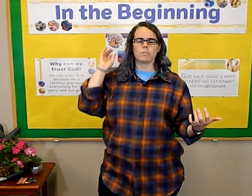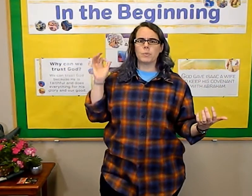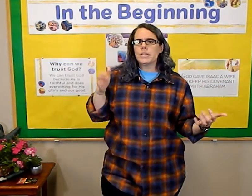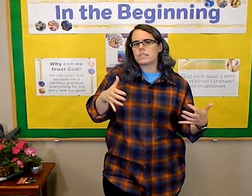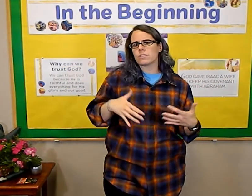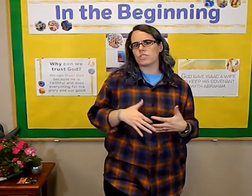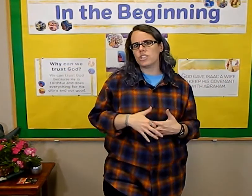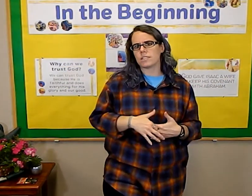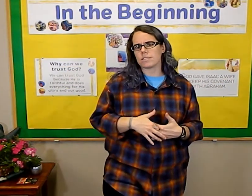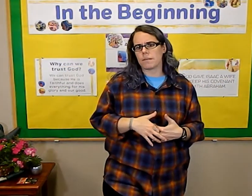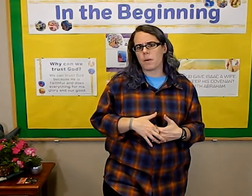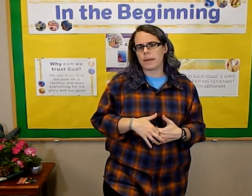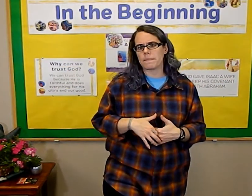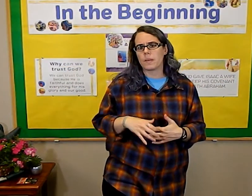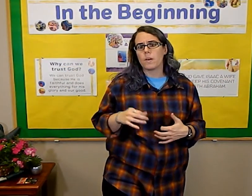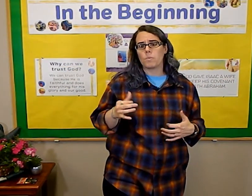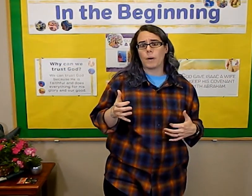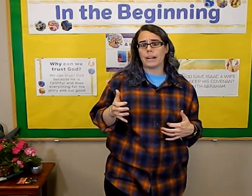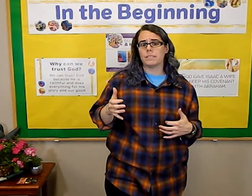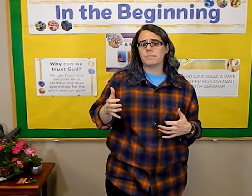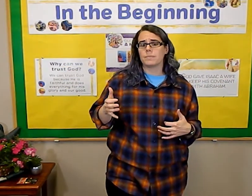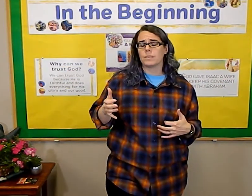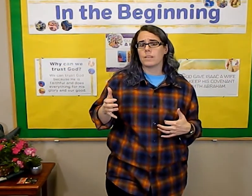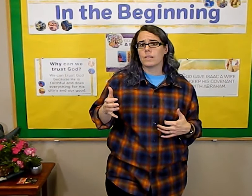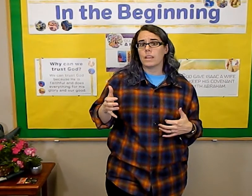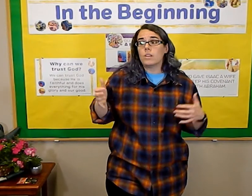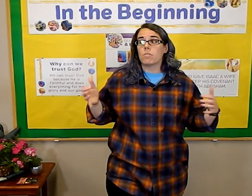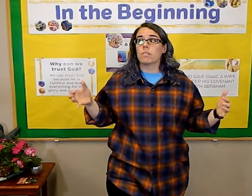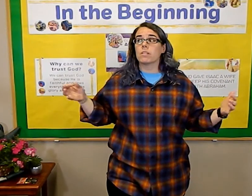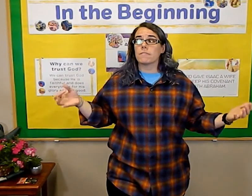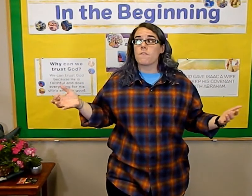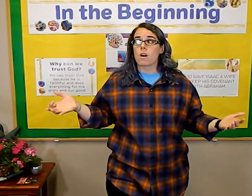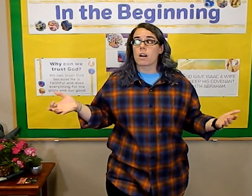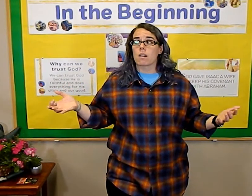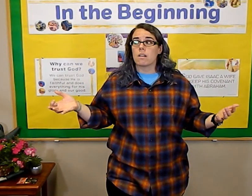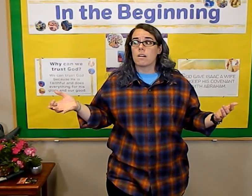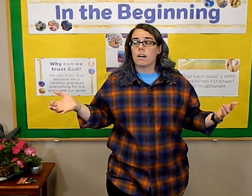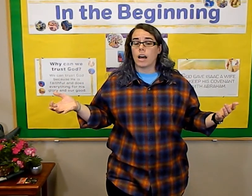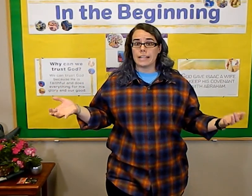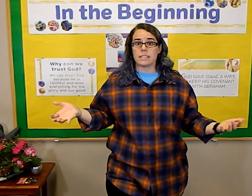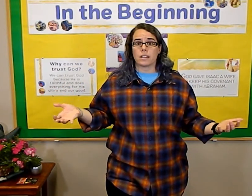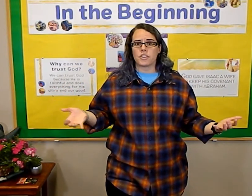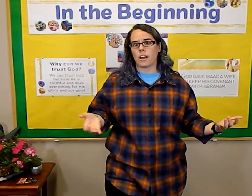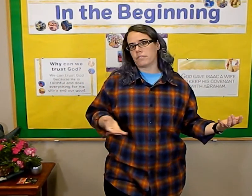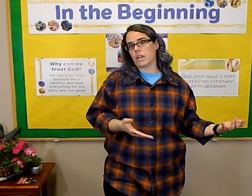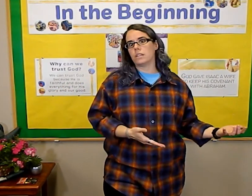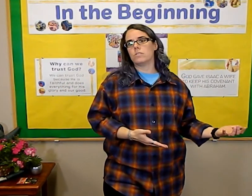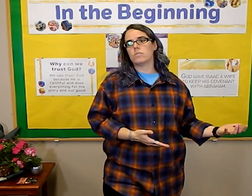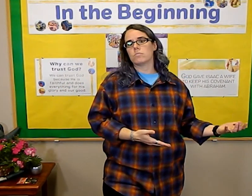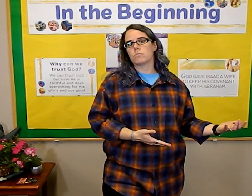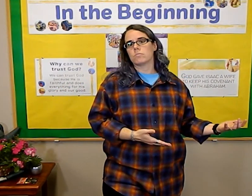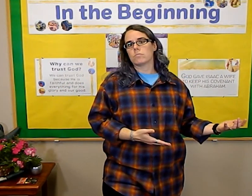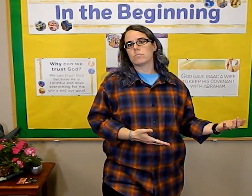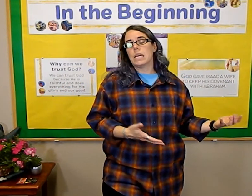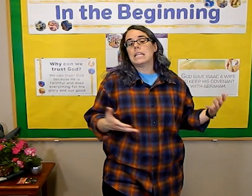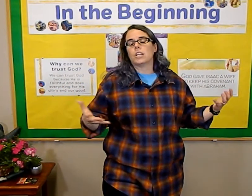points us to Jesus some way. Well, in order for Isaac to have kids, he needed a